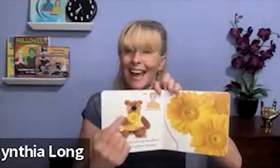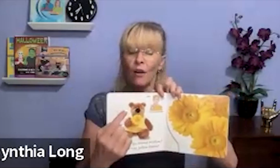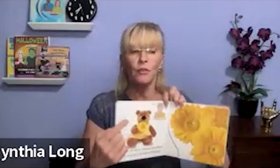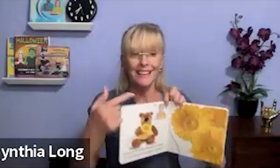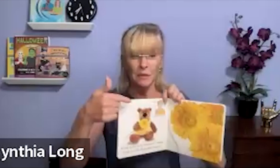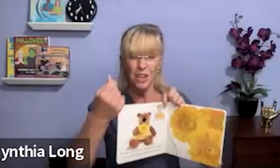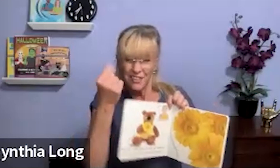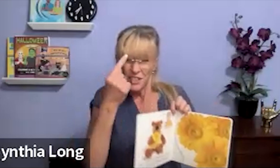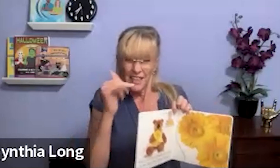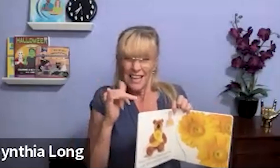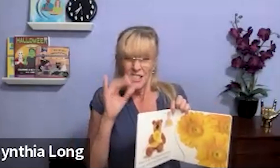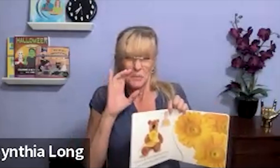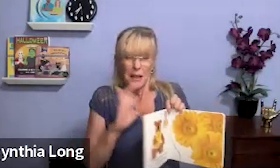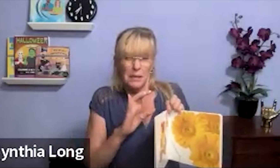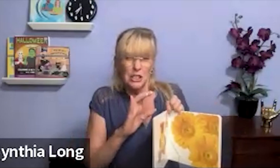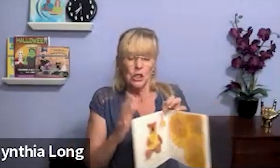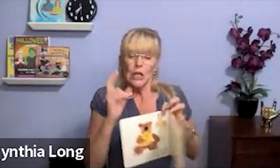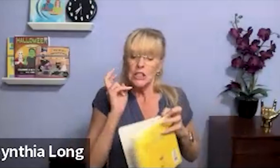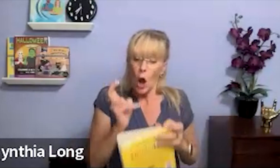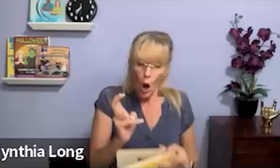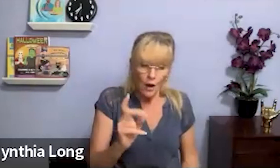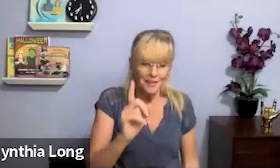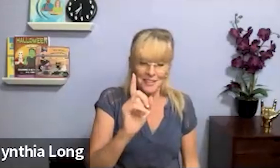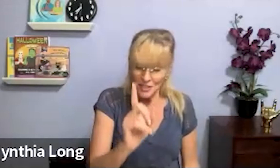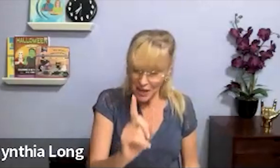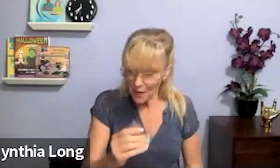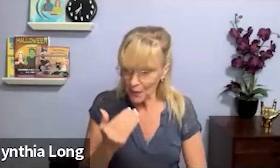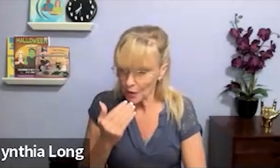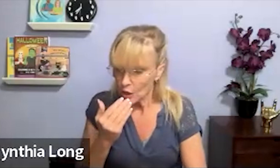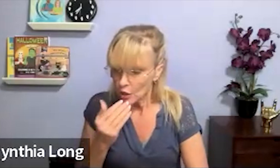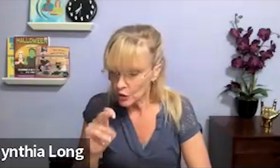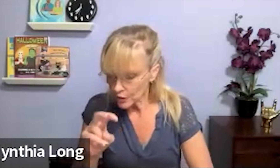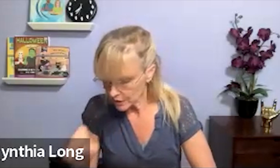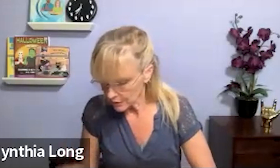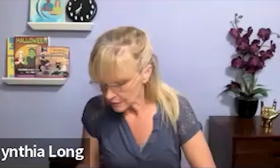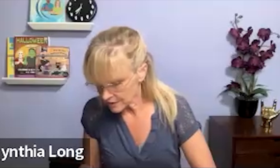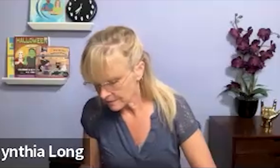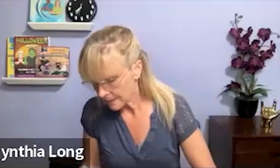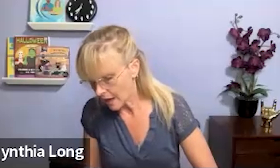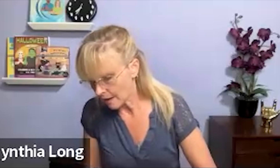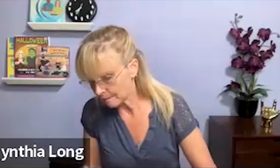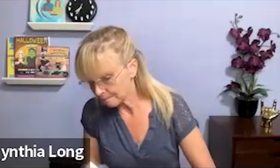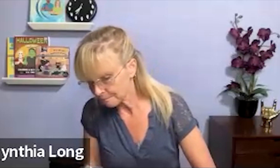Now, for them to understand that just by the picture, it's hard. So good news. I